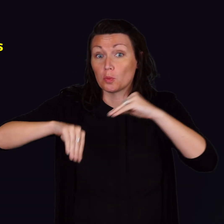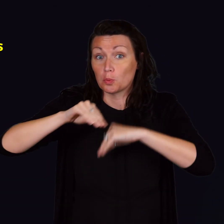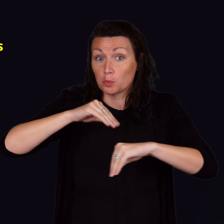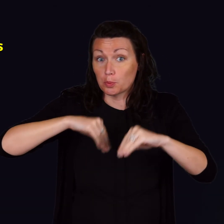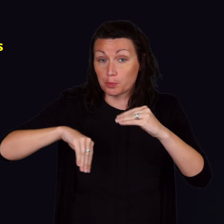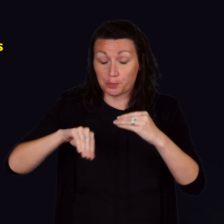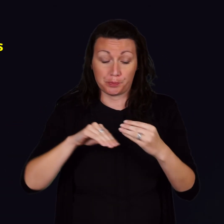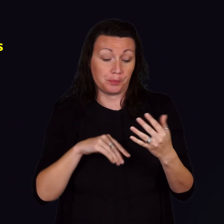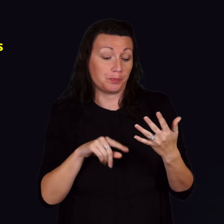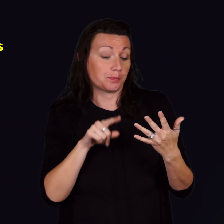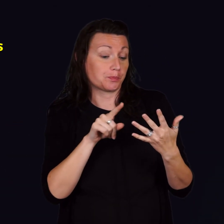mobility,